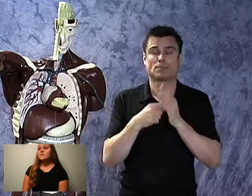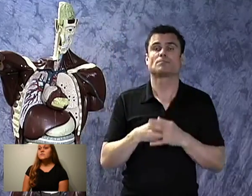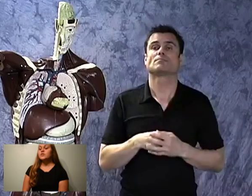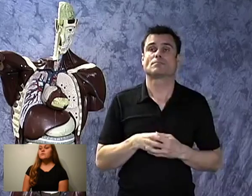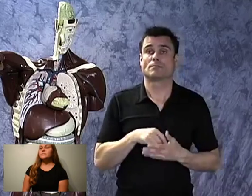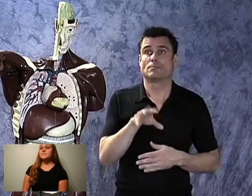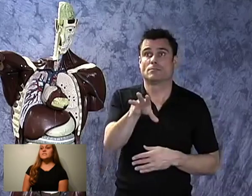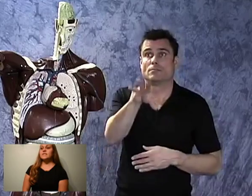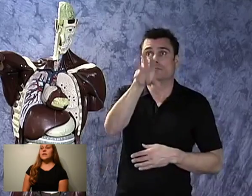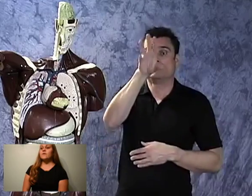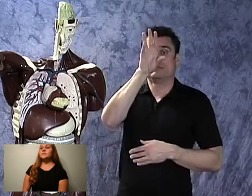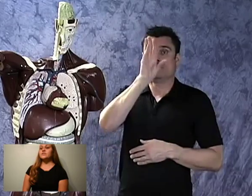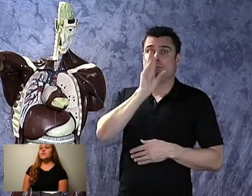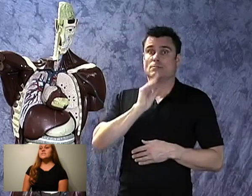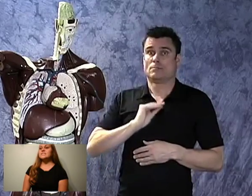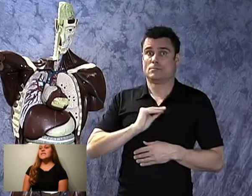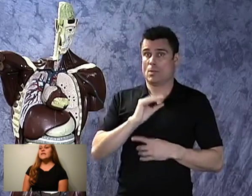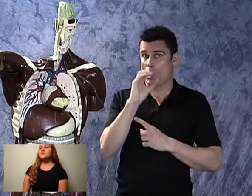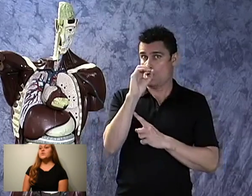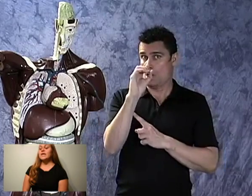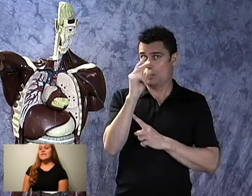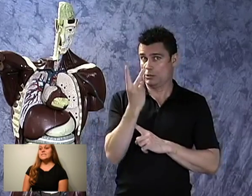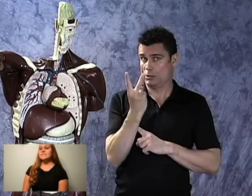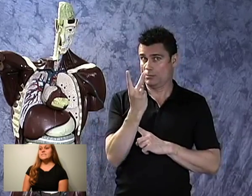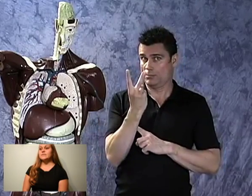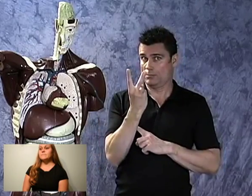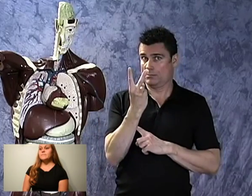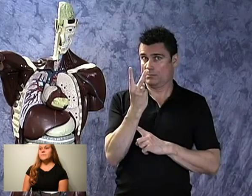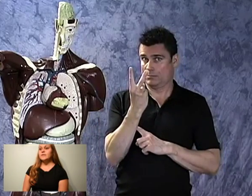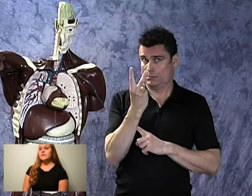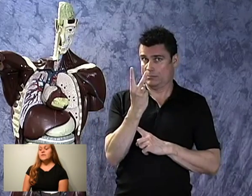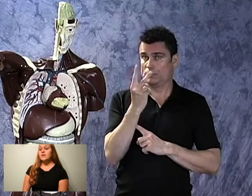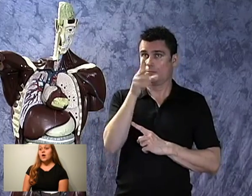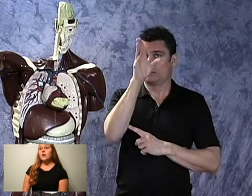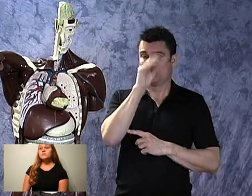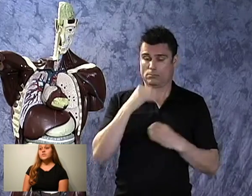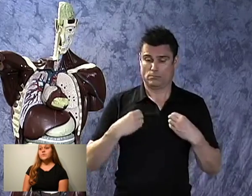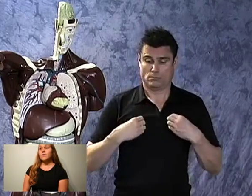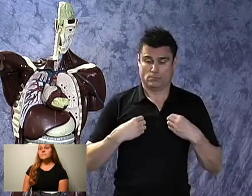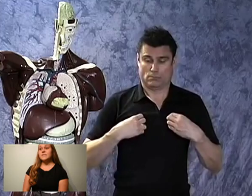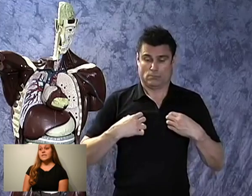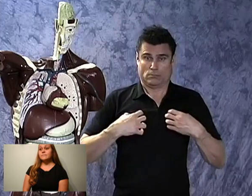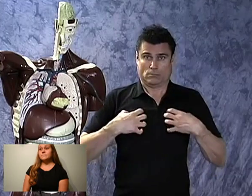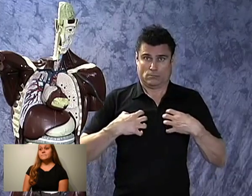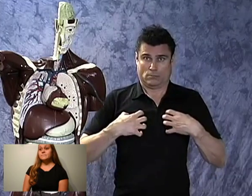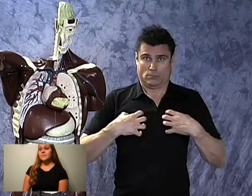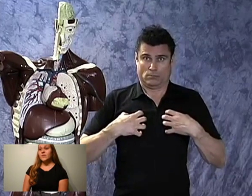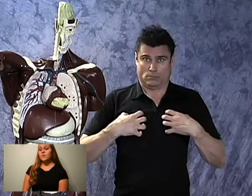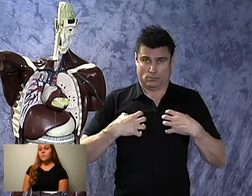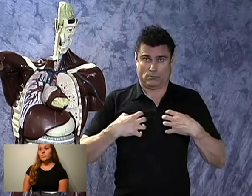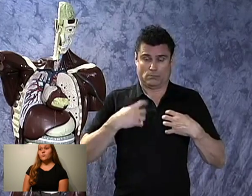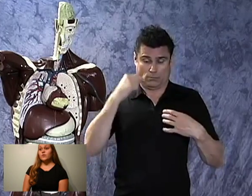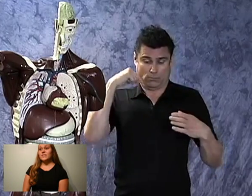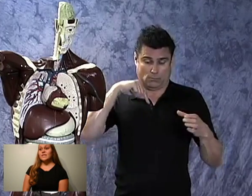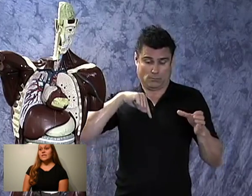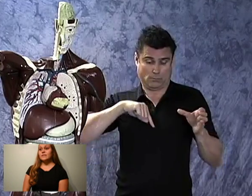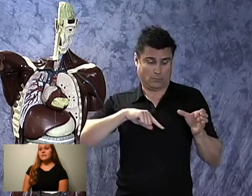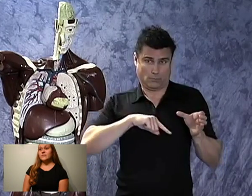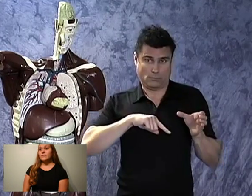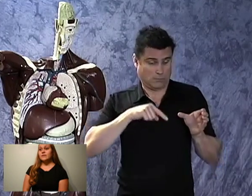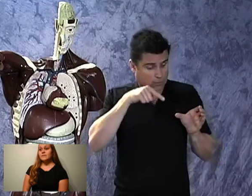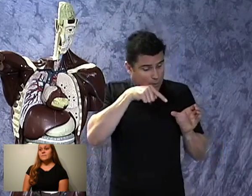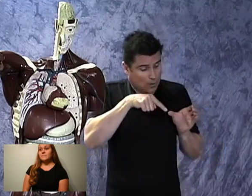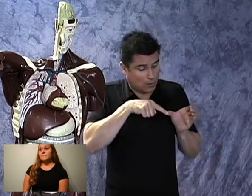the little tubes that go into your lungs, it's like a trading system. O2 goes in when you breathe